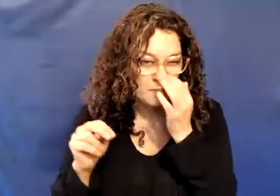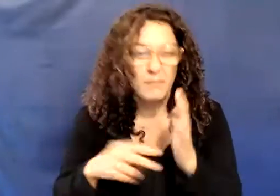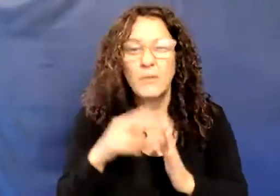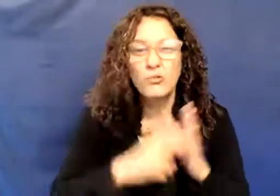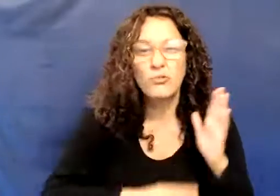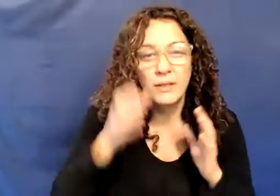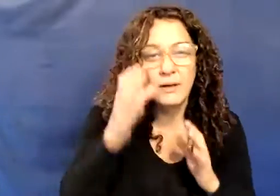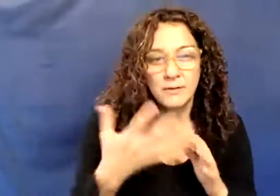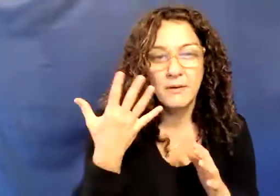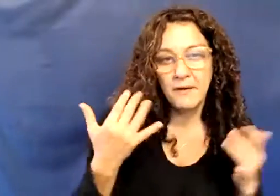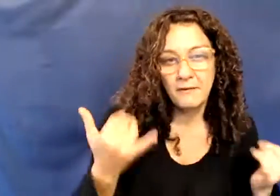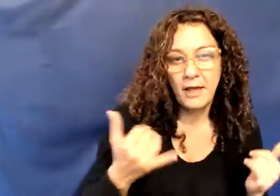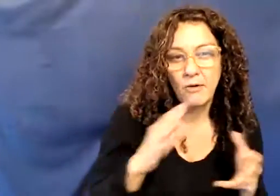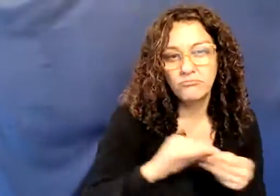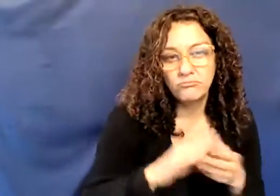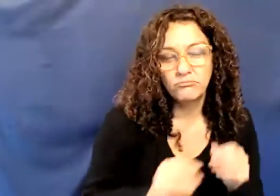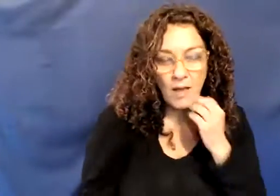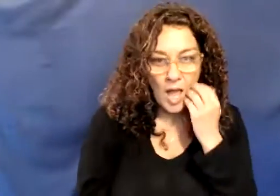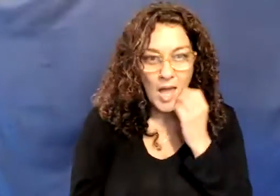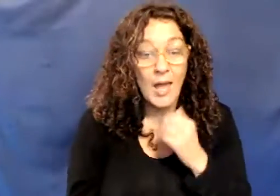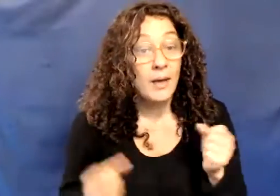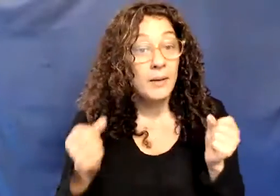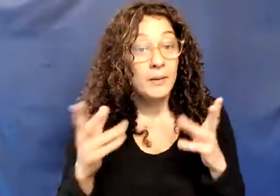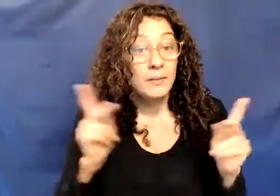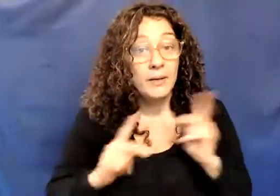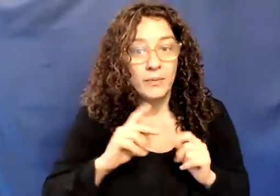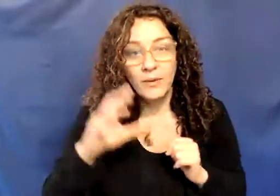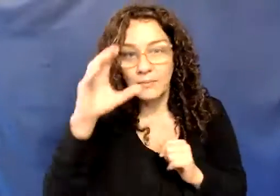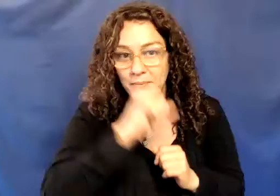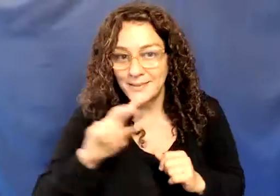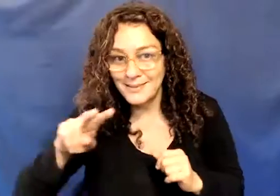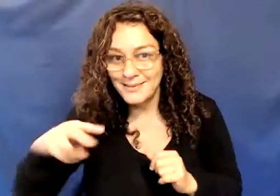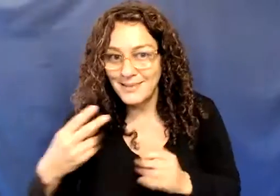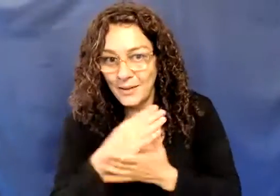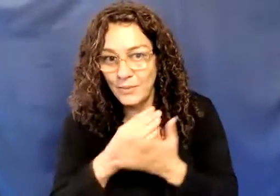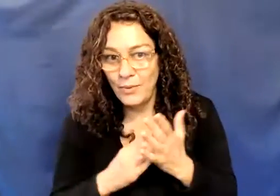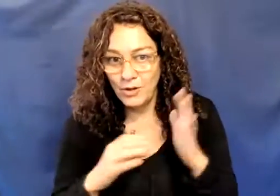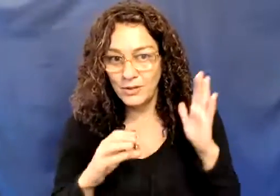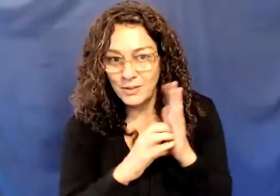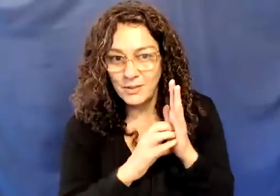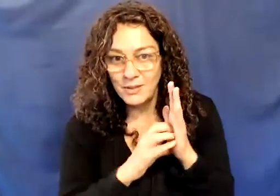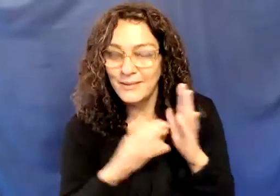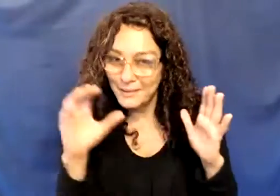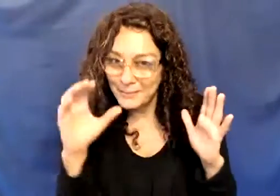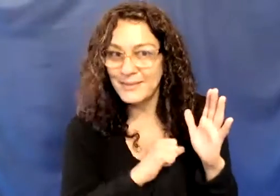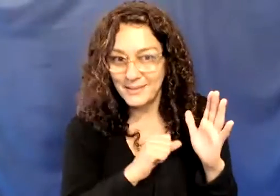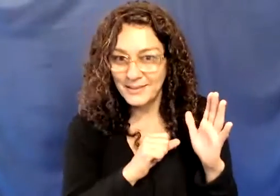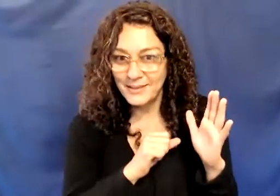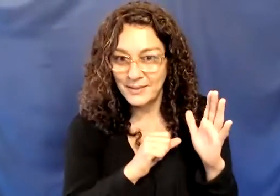quick because a lot of people miss the second part of concept 5. It says concept 5, throughout